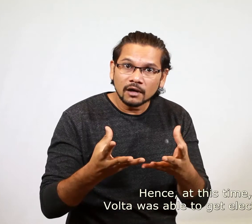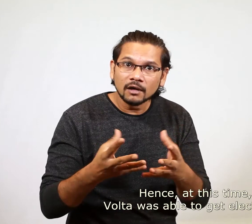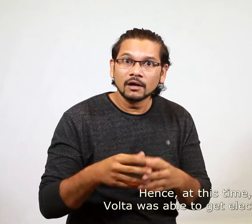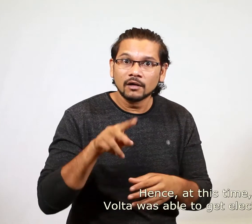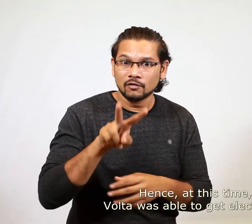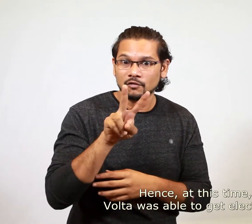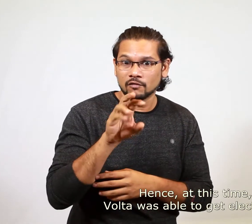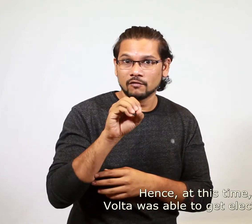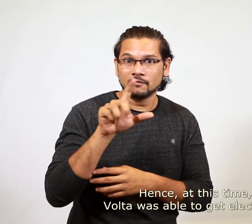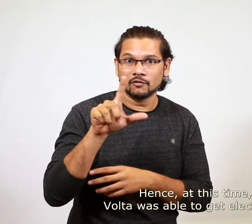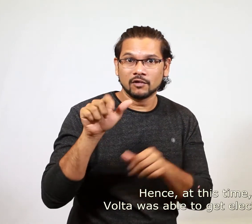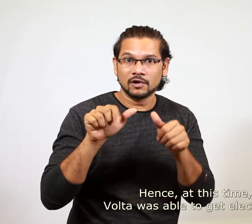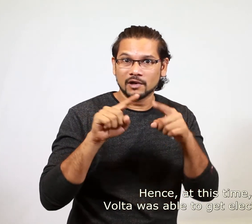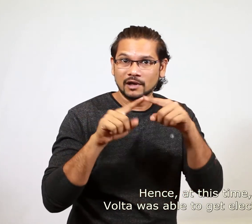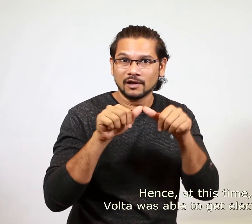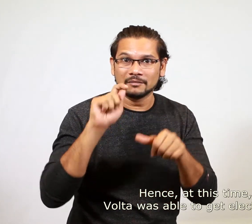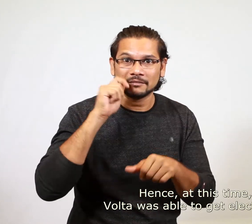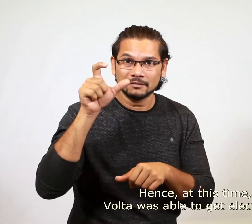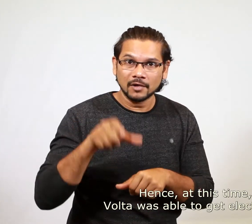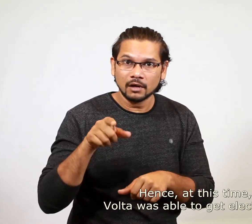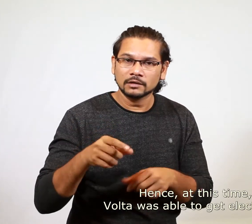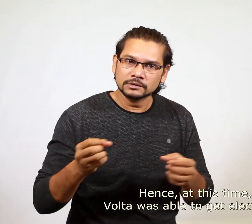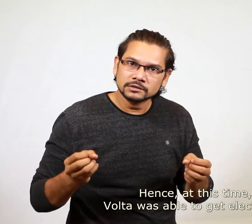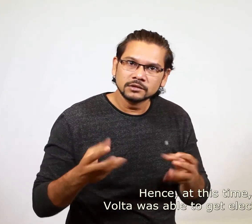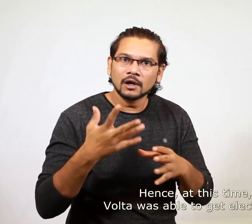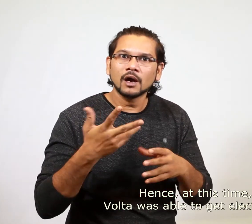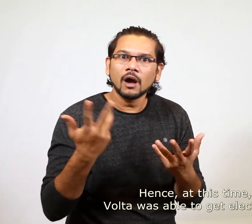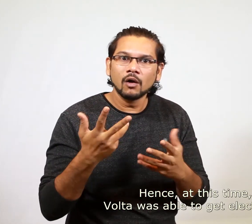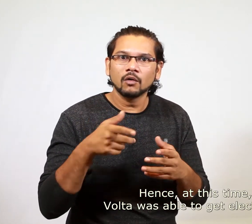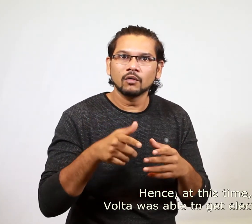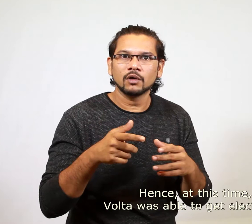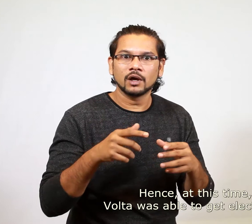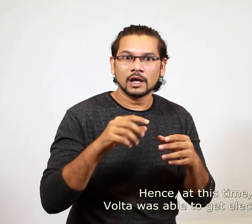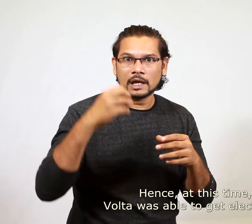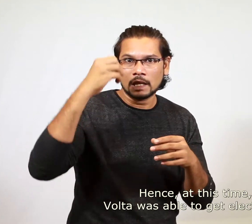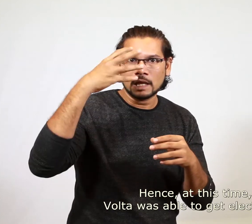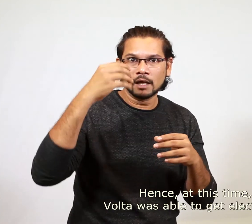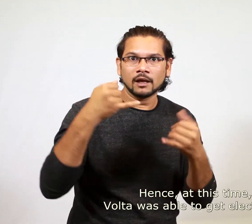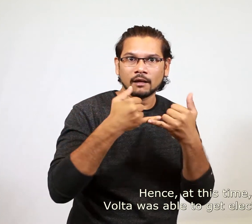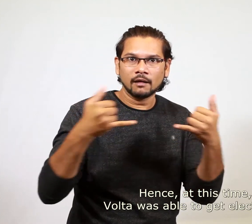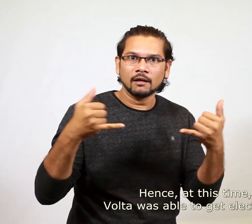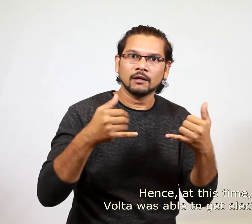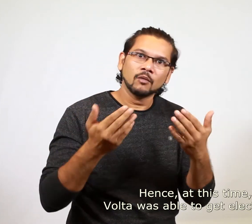Hence, at this time, Volta was able to get electricity.